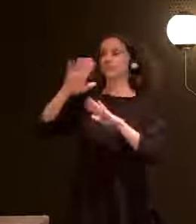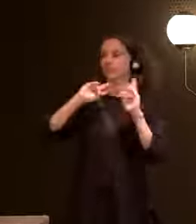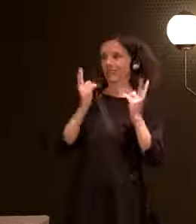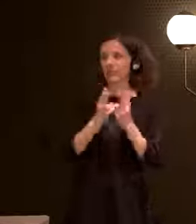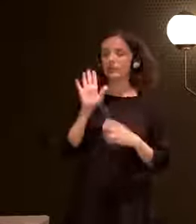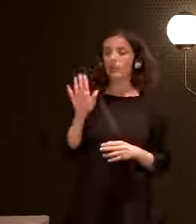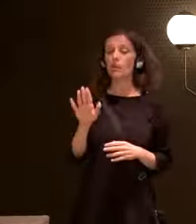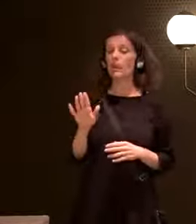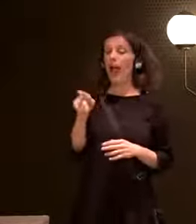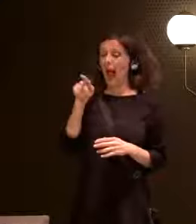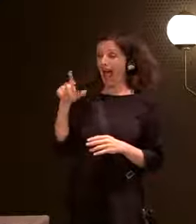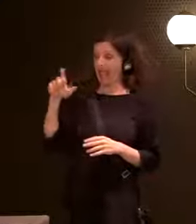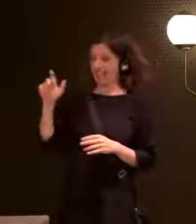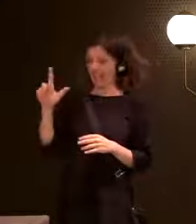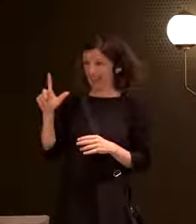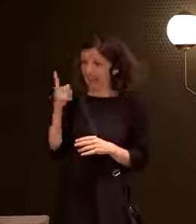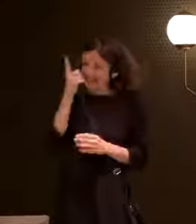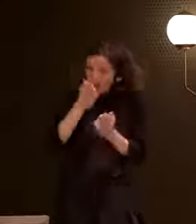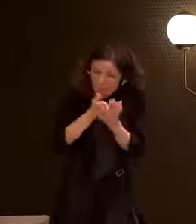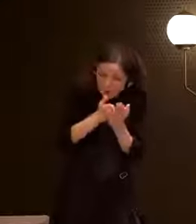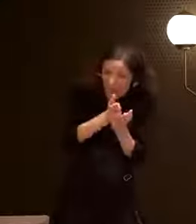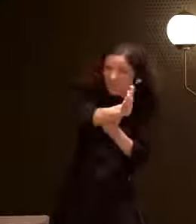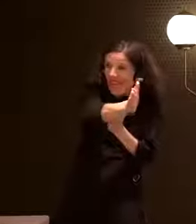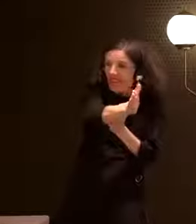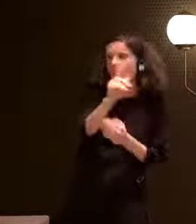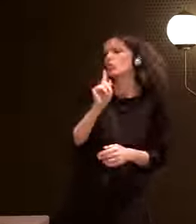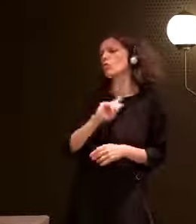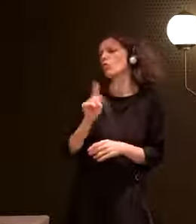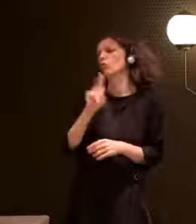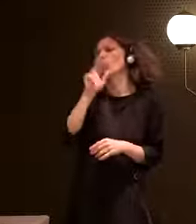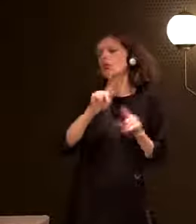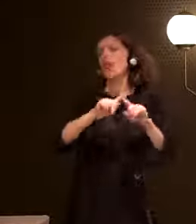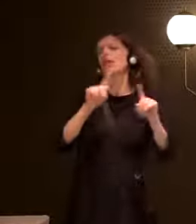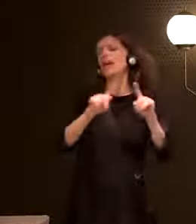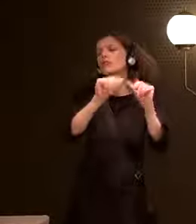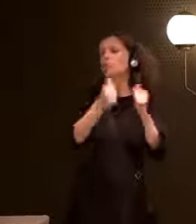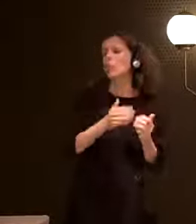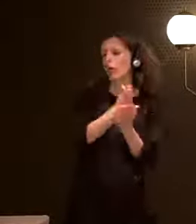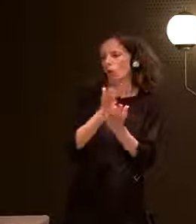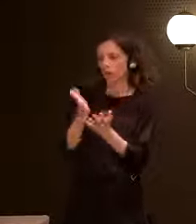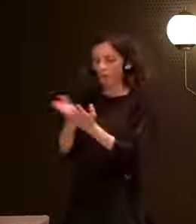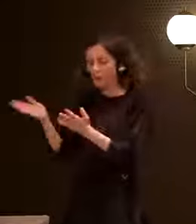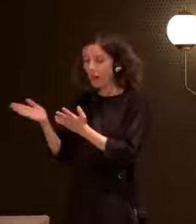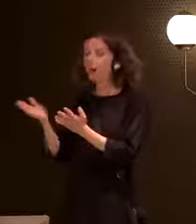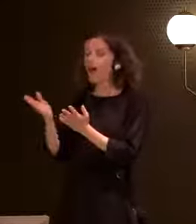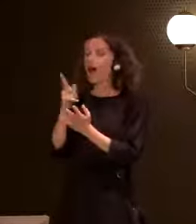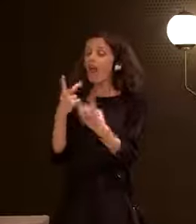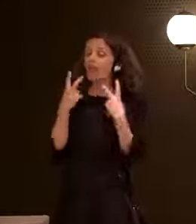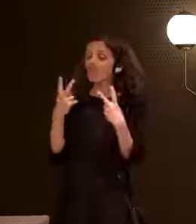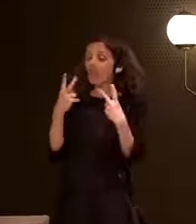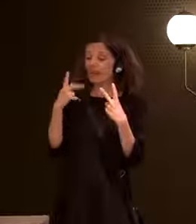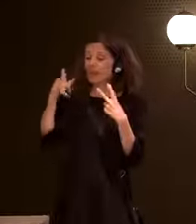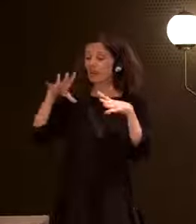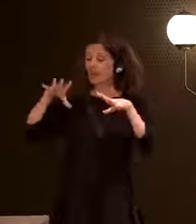Europe there are different models. But it is also vital to understand that good practices